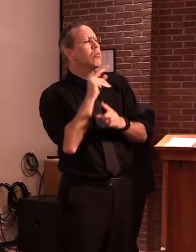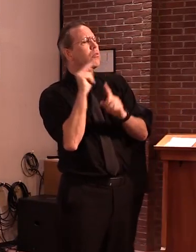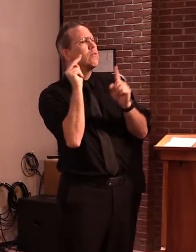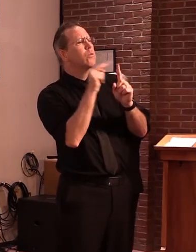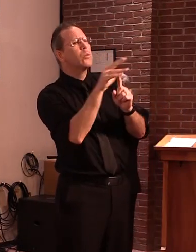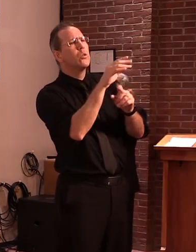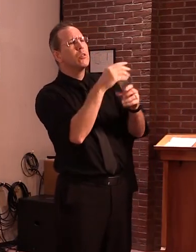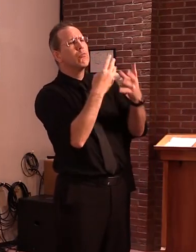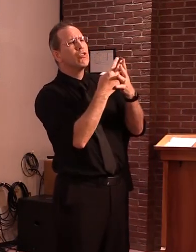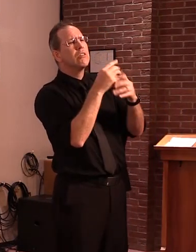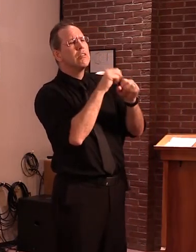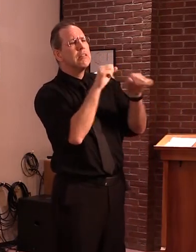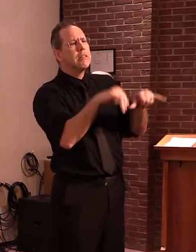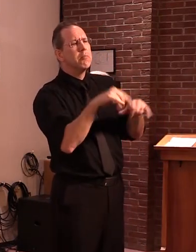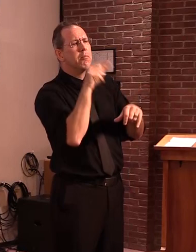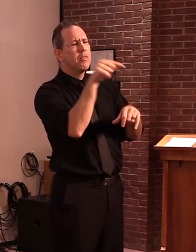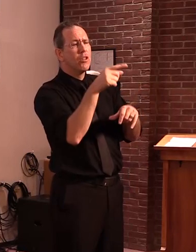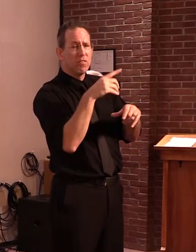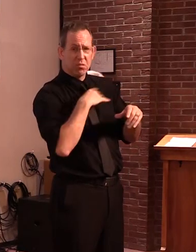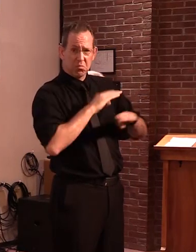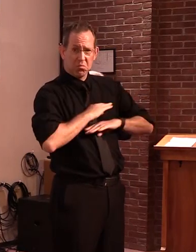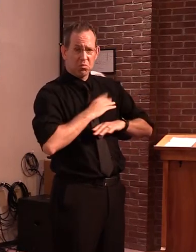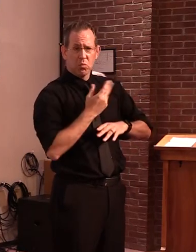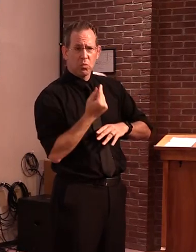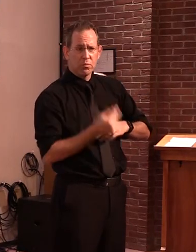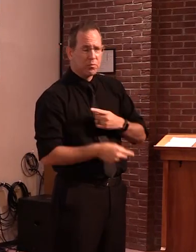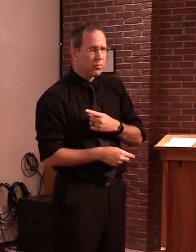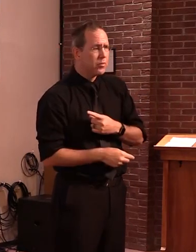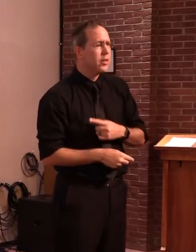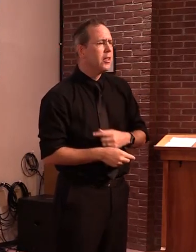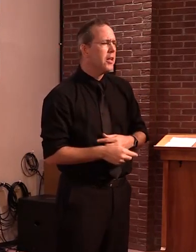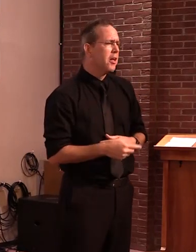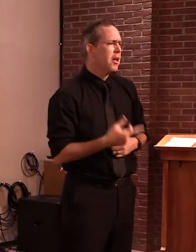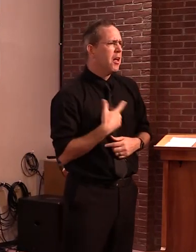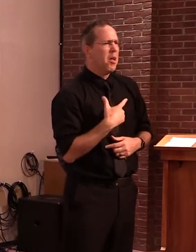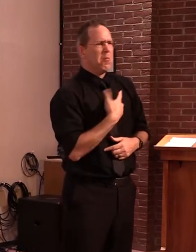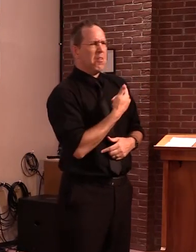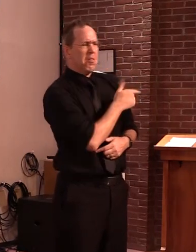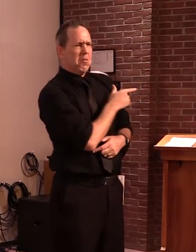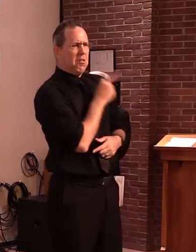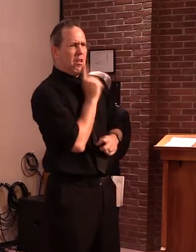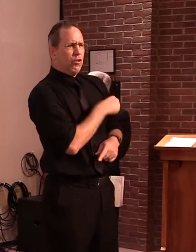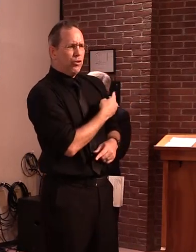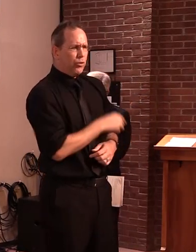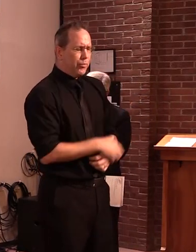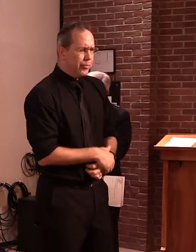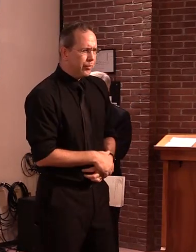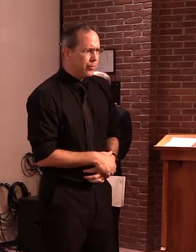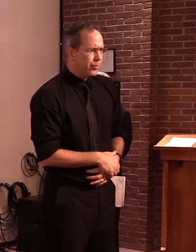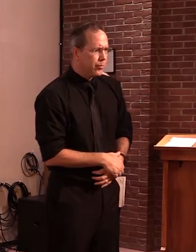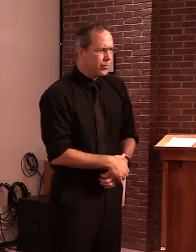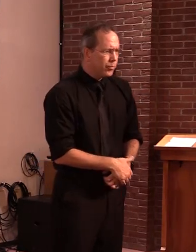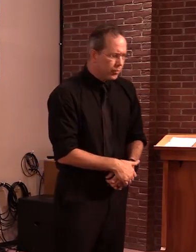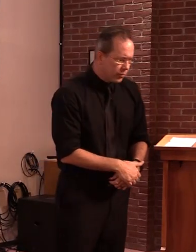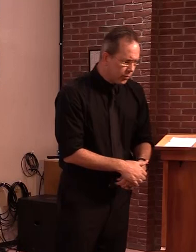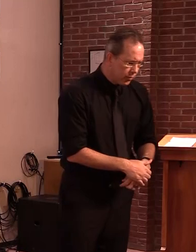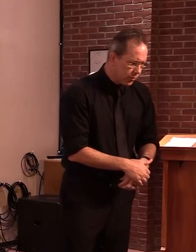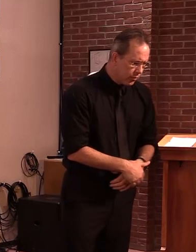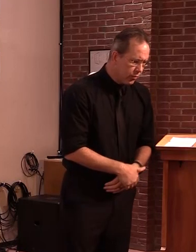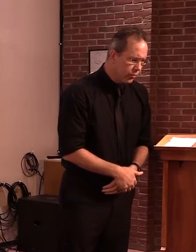How do you feel about it? Again, I'll let Secretary Smith answer part of that, but from my standpoint, as opposed to what we